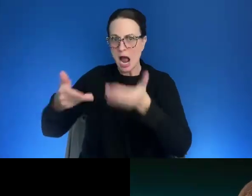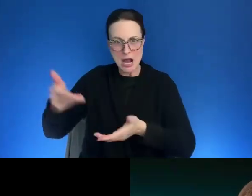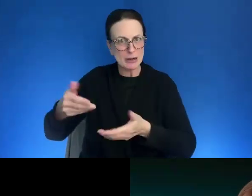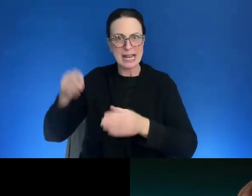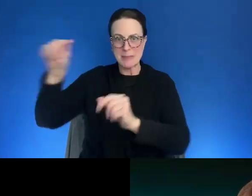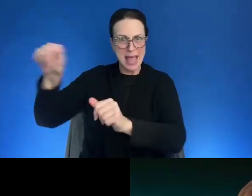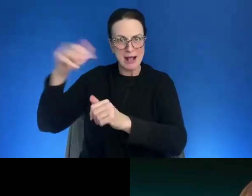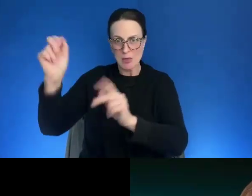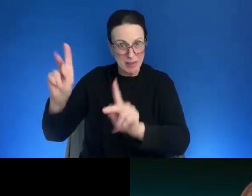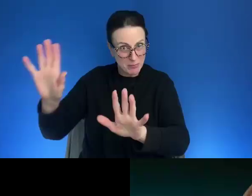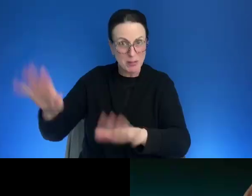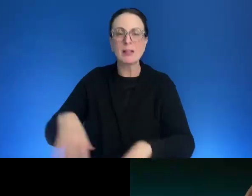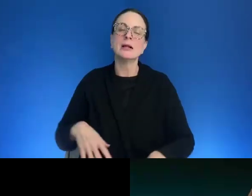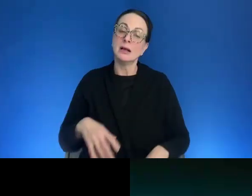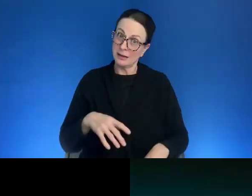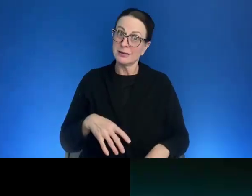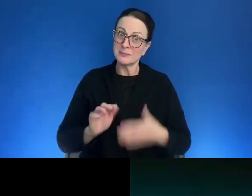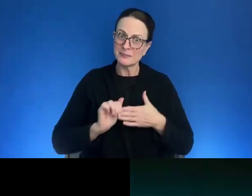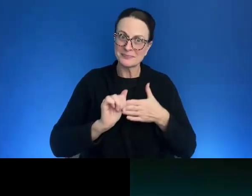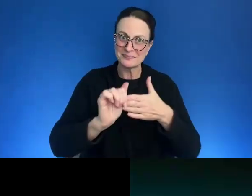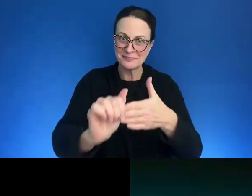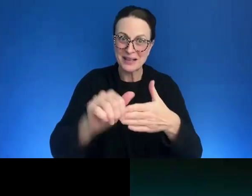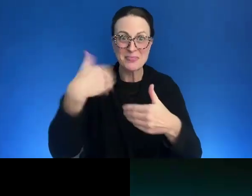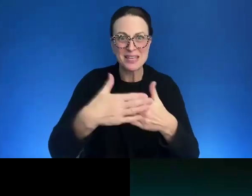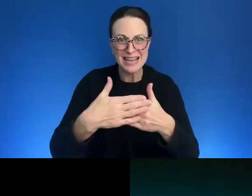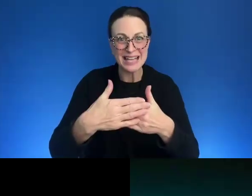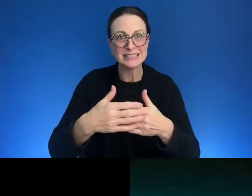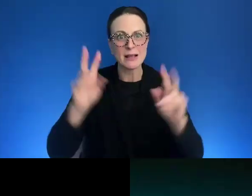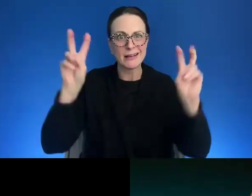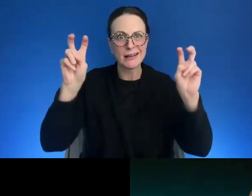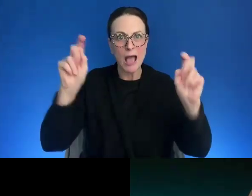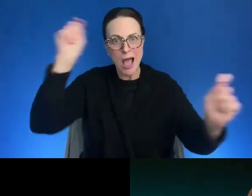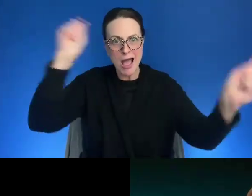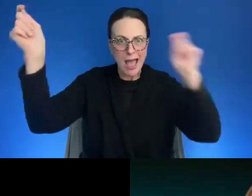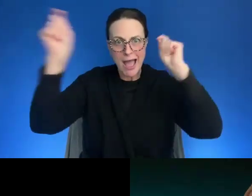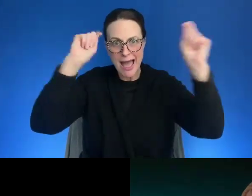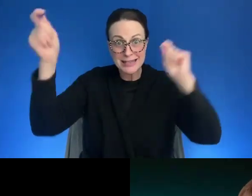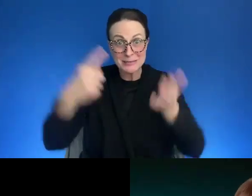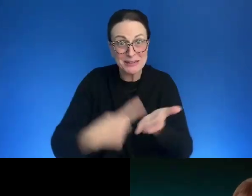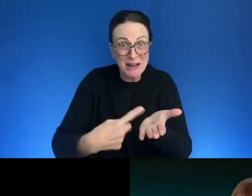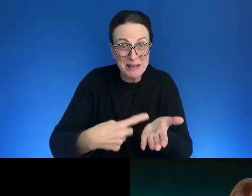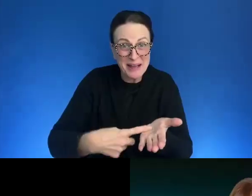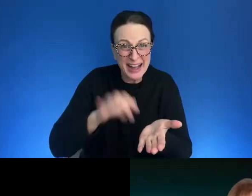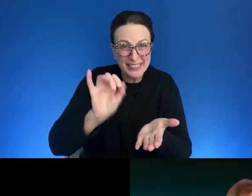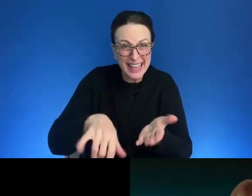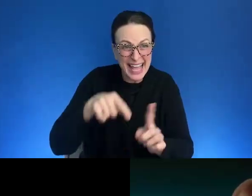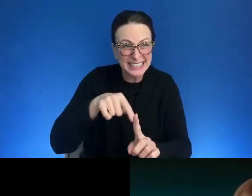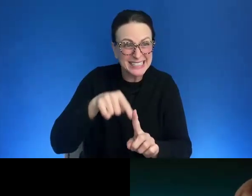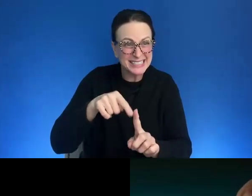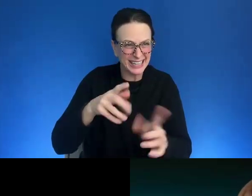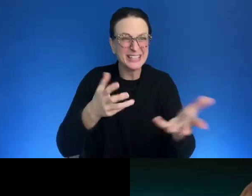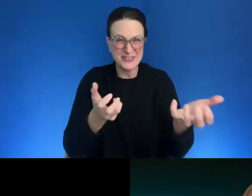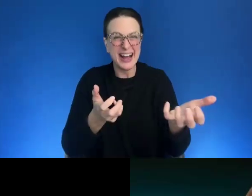paying someone else, which kind of leads us into that multiple hats that you were oh talking yes, about. So, do you want to kind of